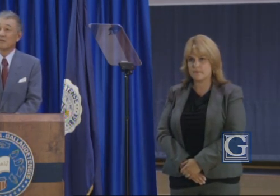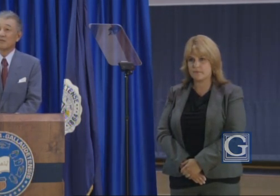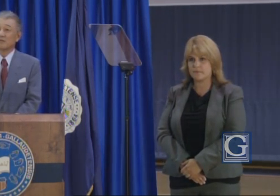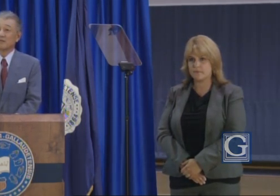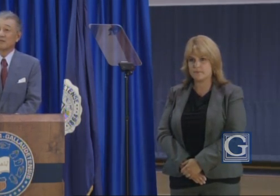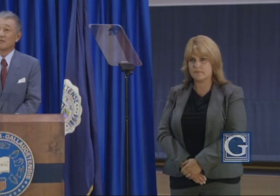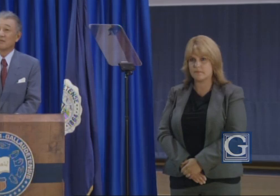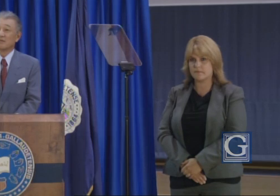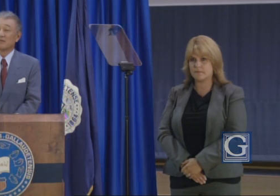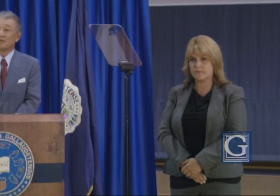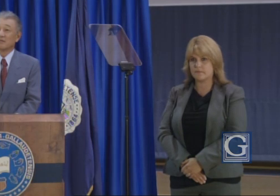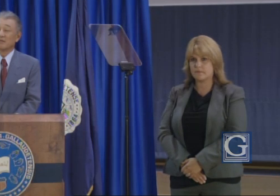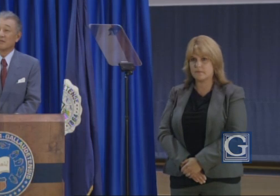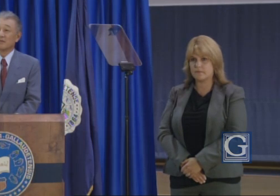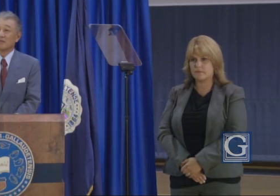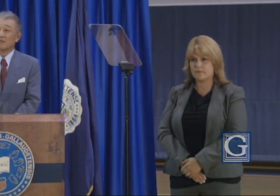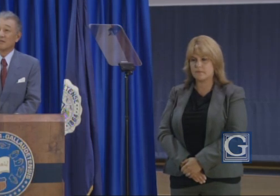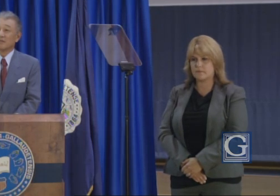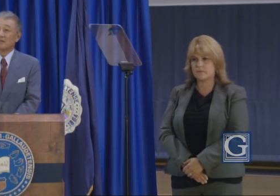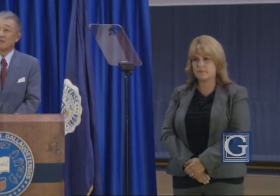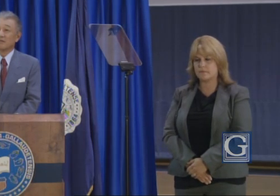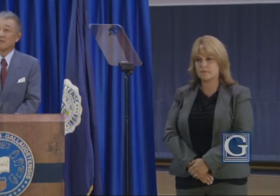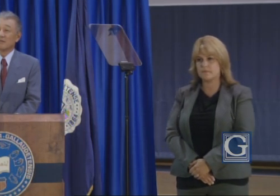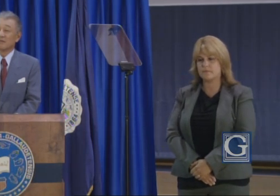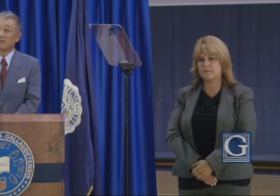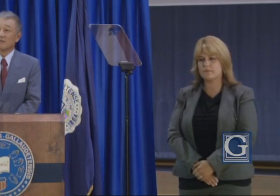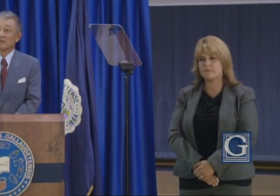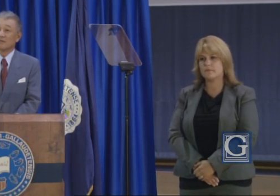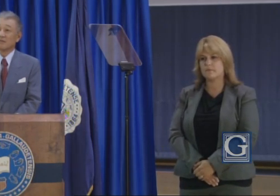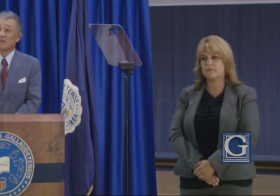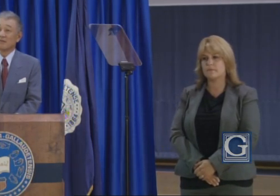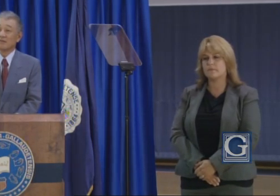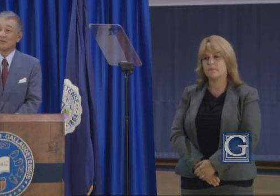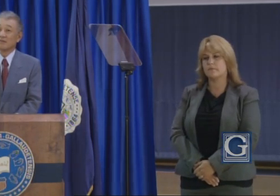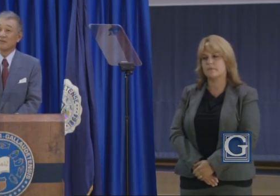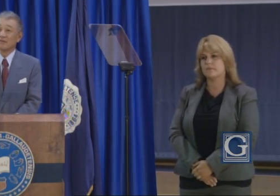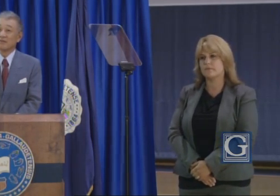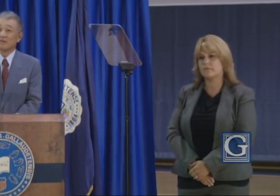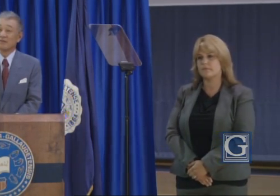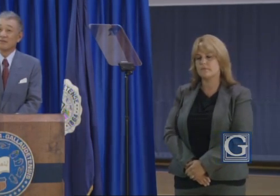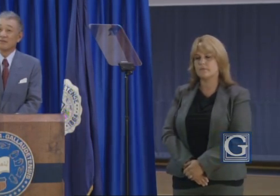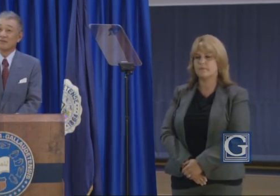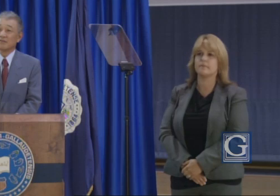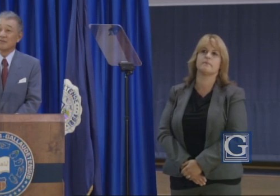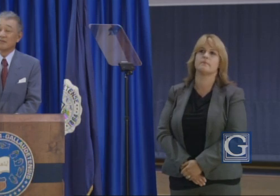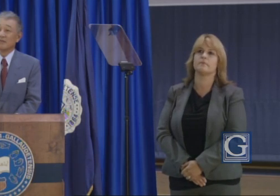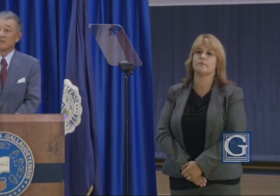and continue to become a good alumni of the university.